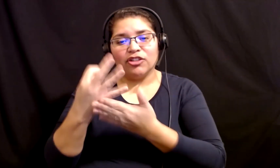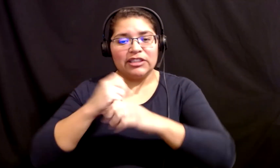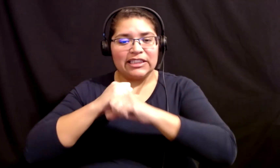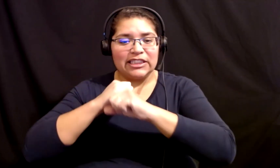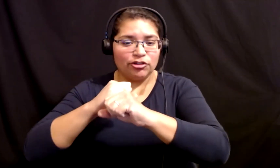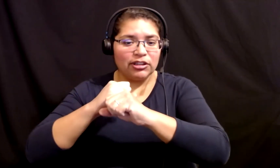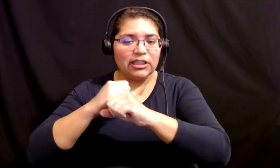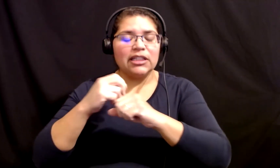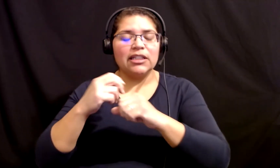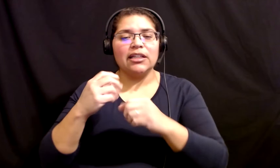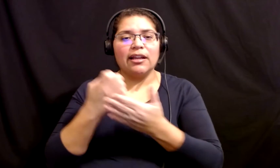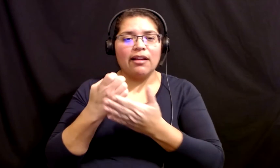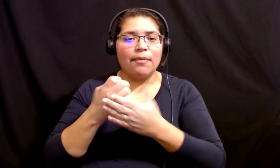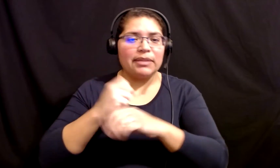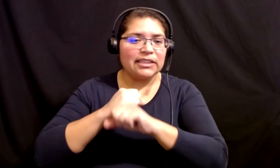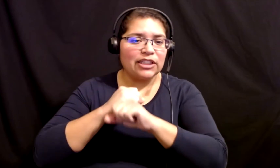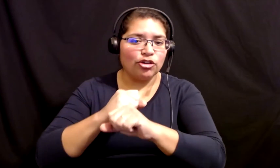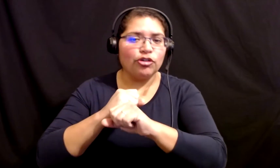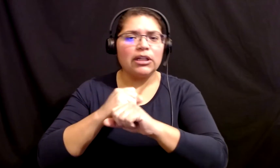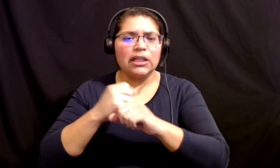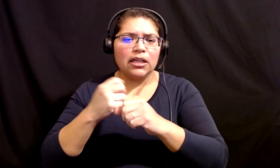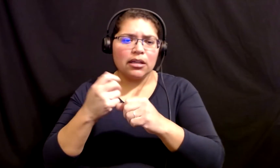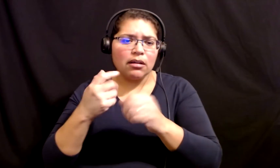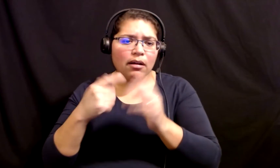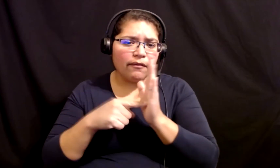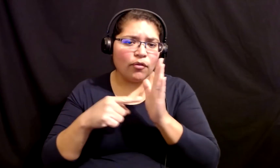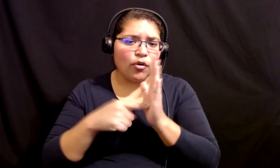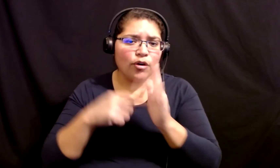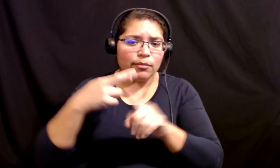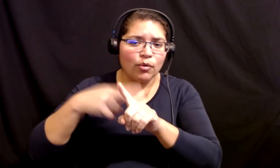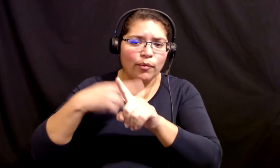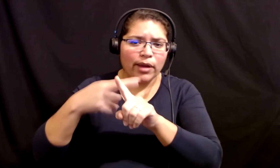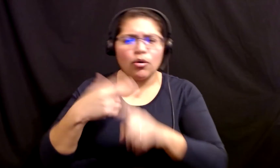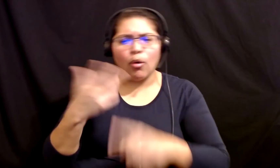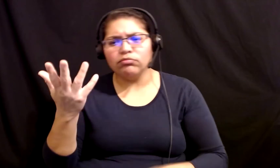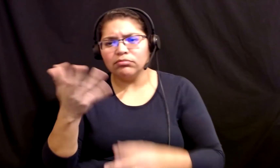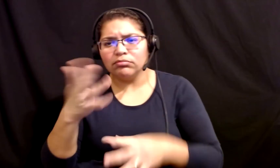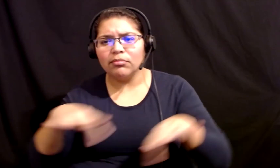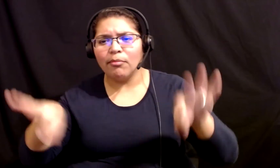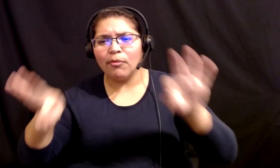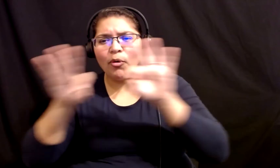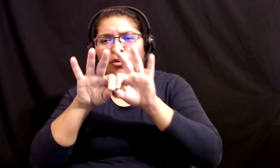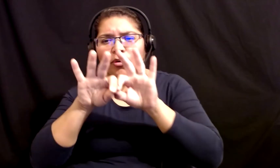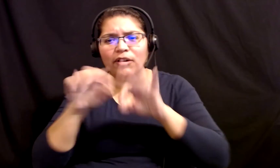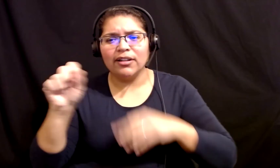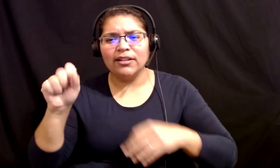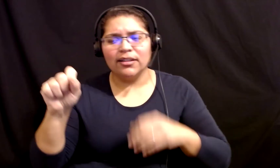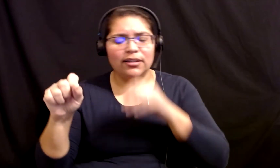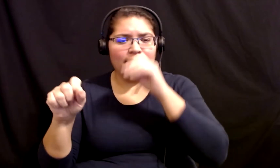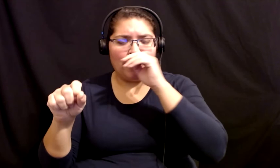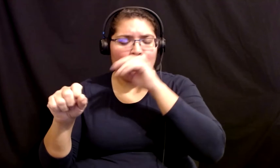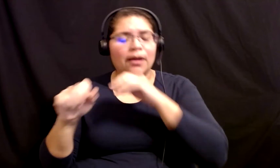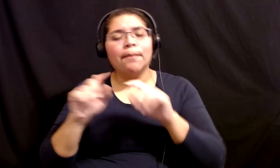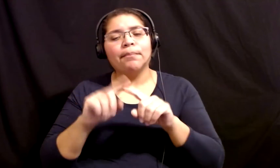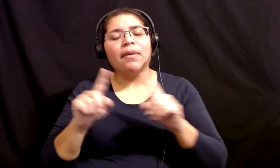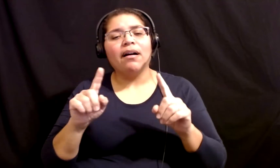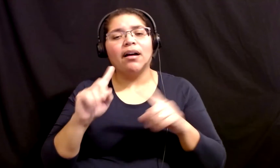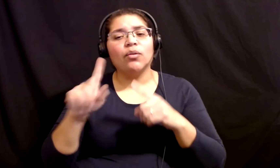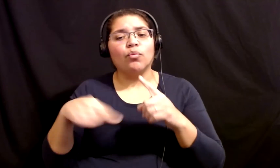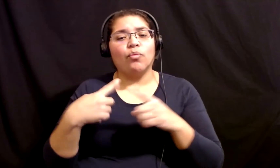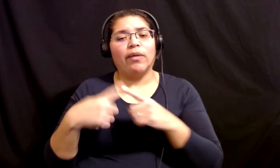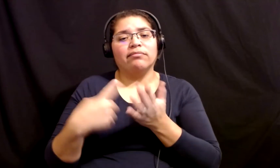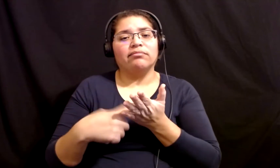security, economic security in an affordable rental is really, really important. But when we talk